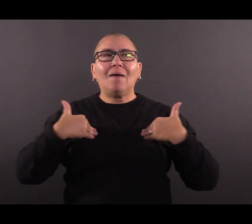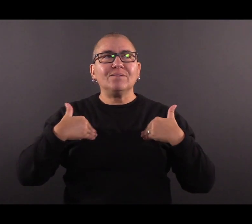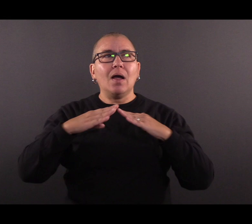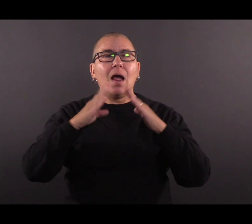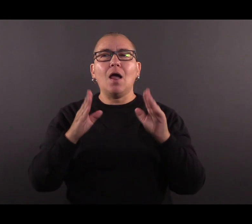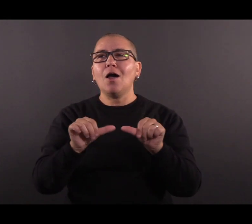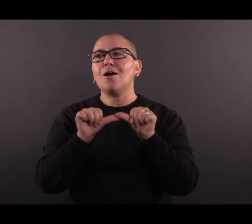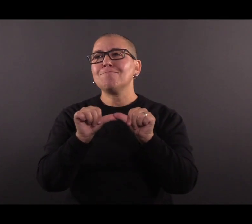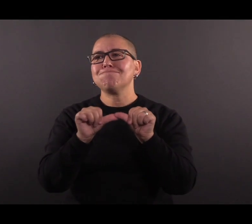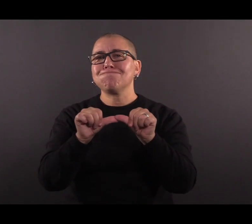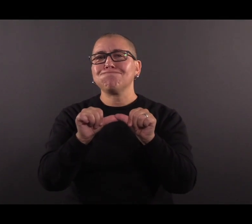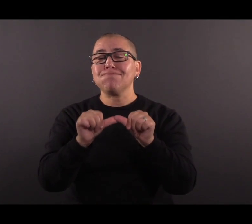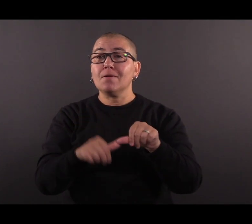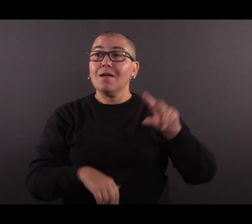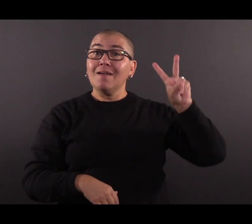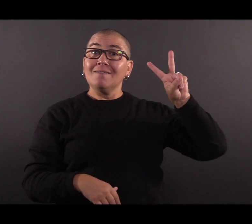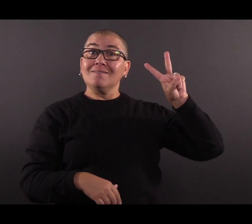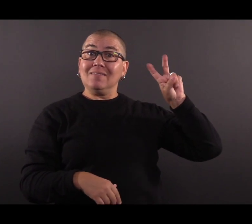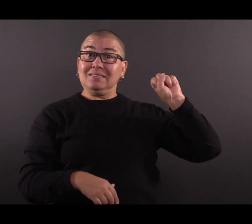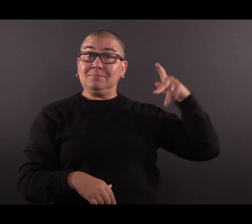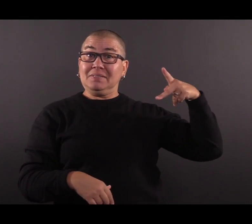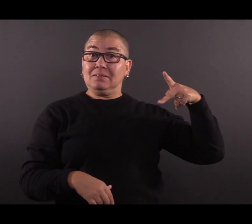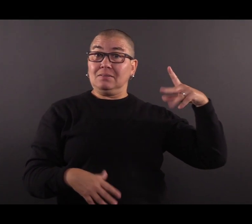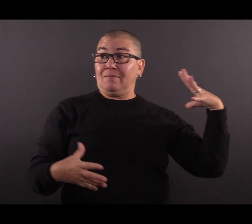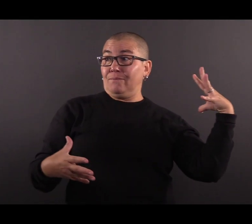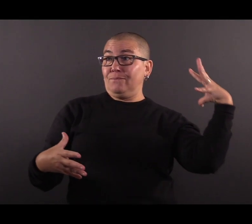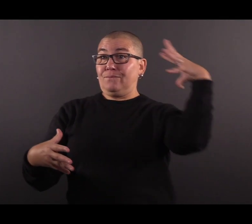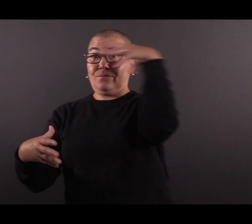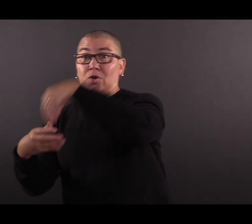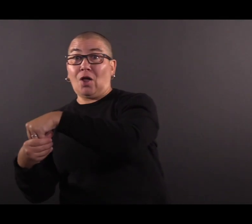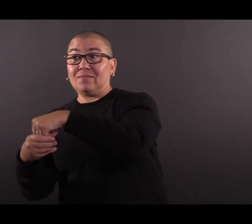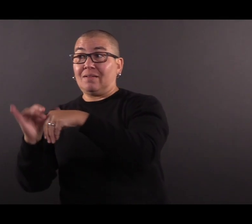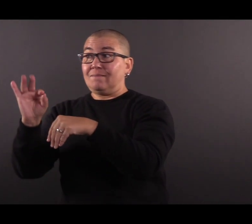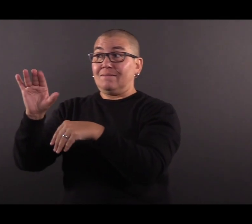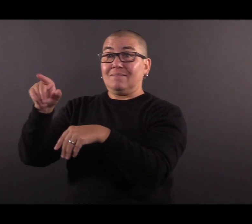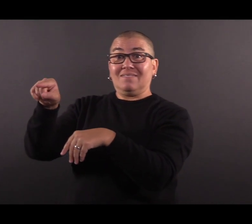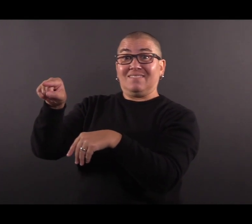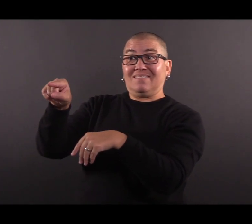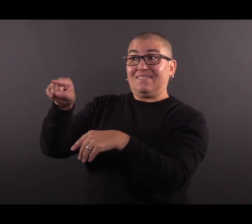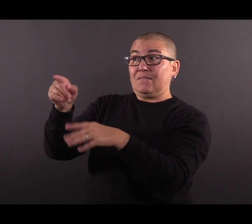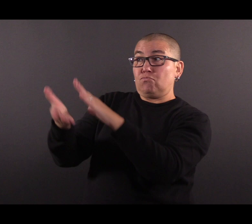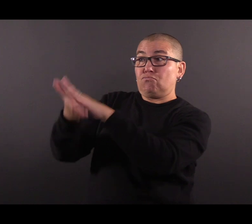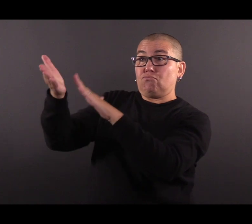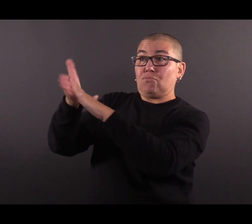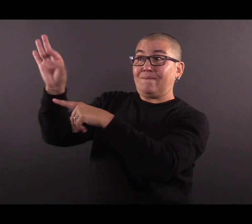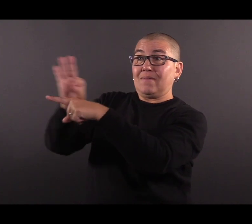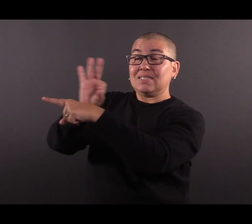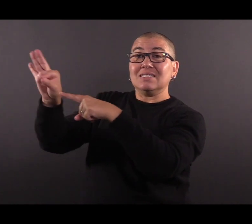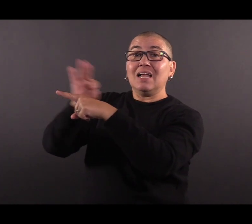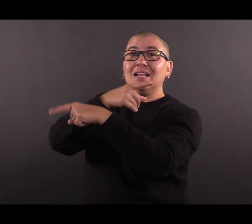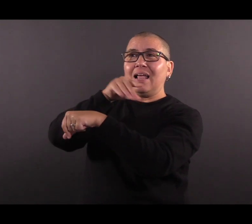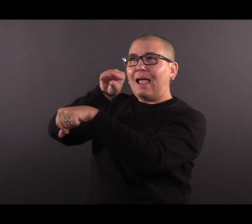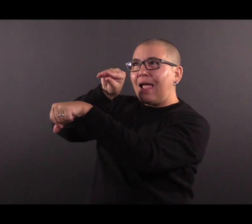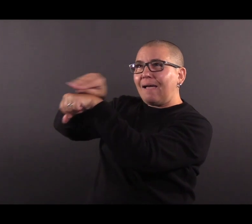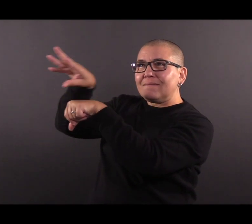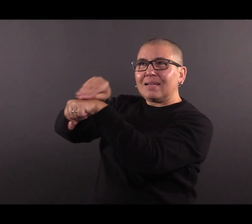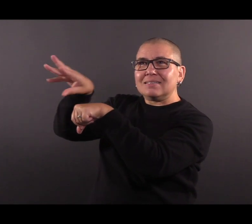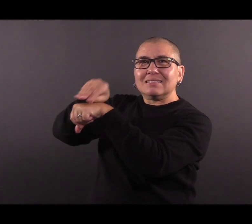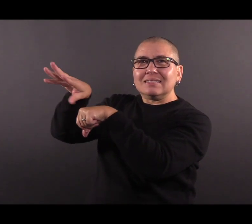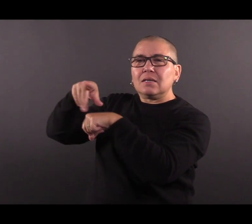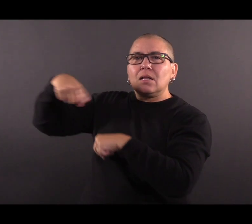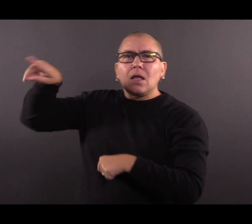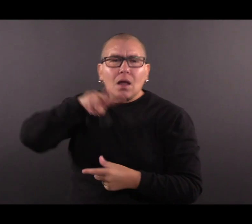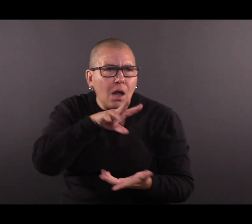housing. If the VSP is integrated into the functioning of the COC, they are more likely to be able to